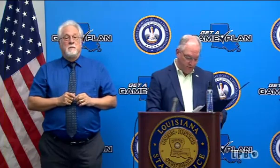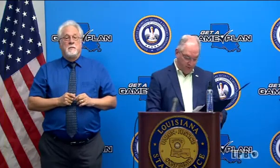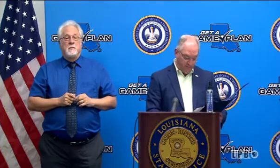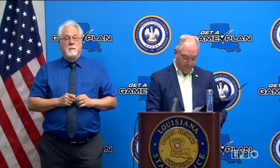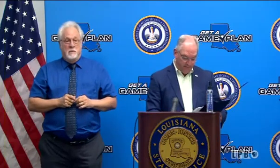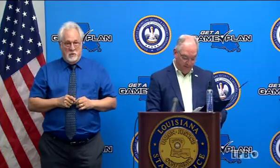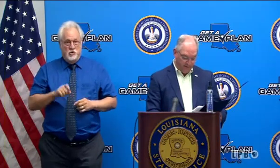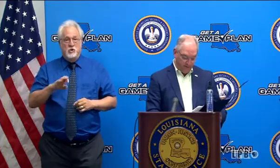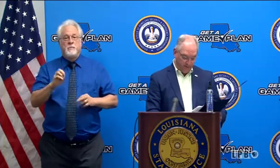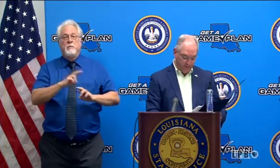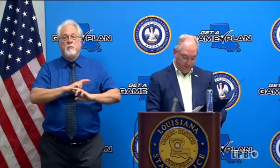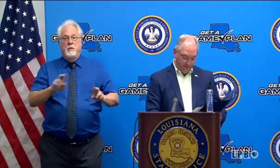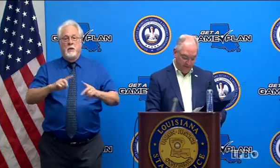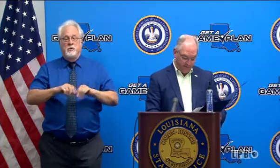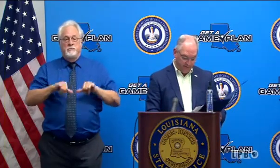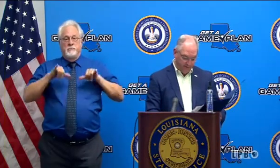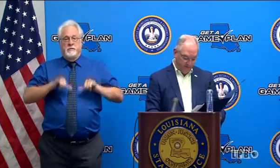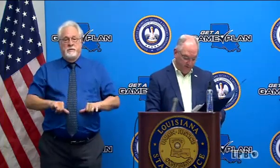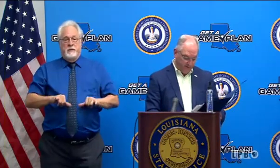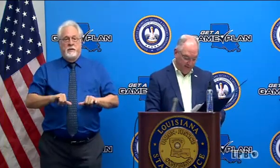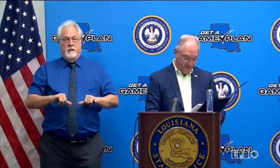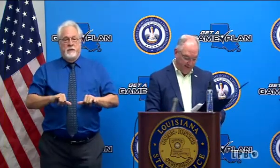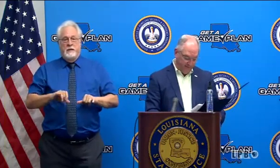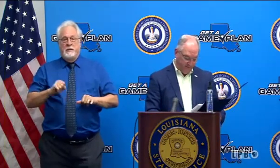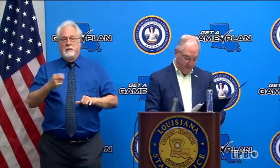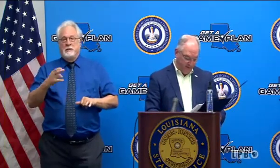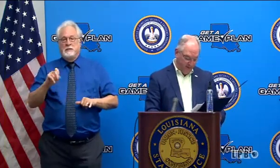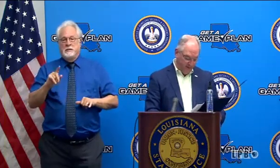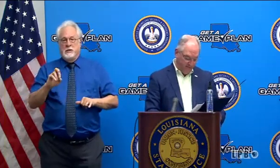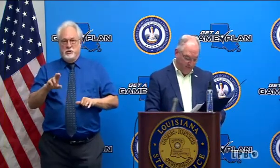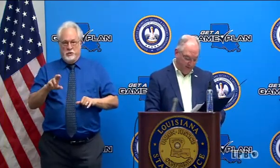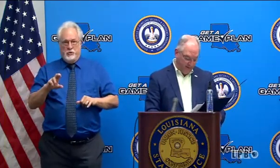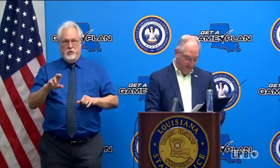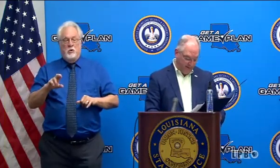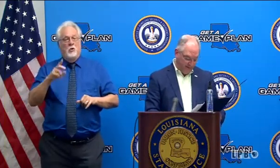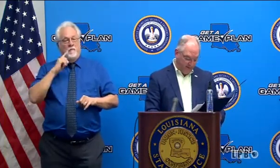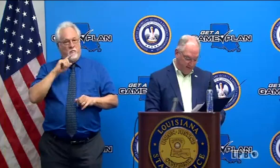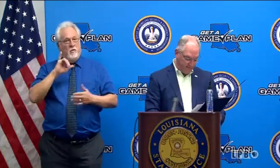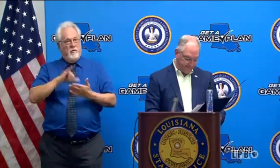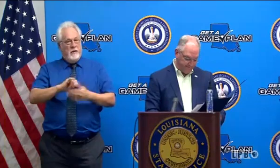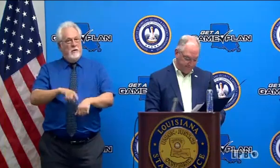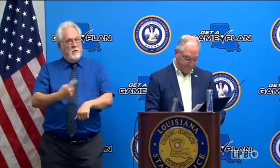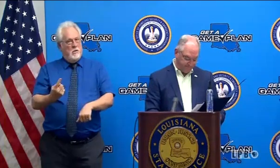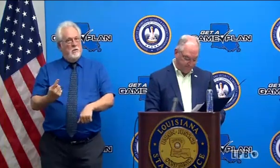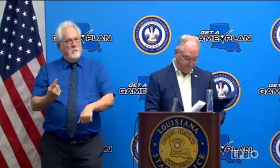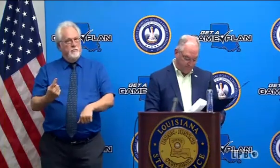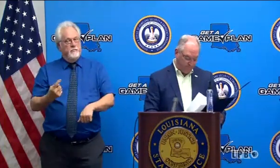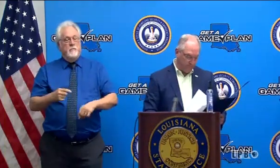So you should be prepared to shelter in place yourself and your family for at least that long.